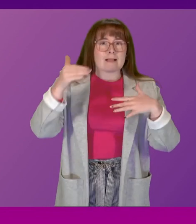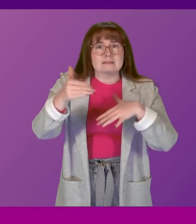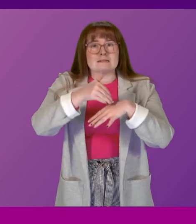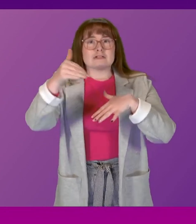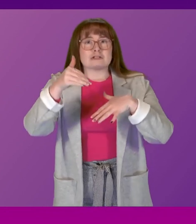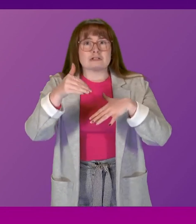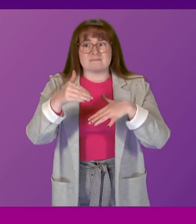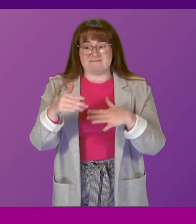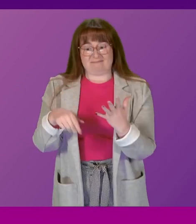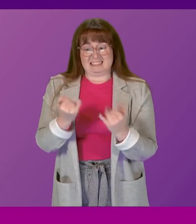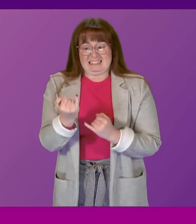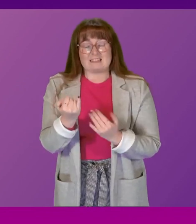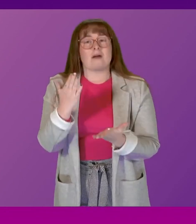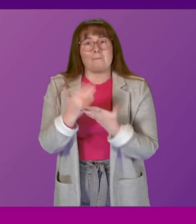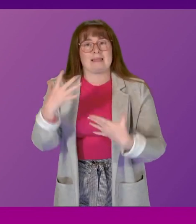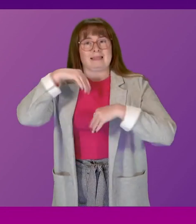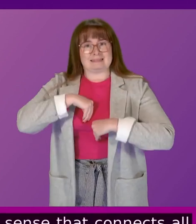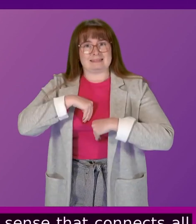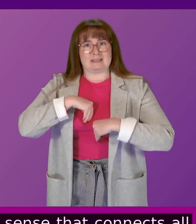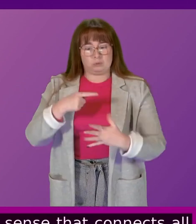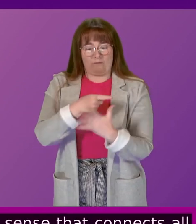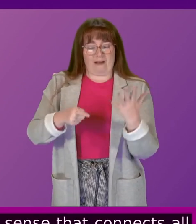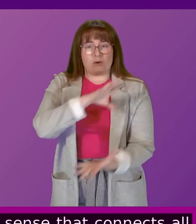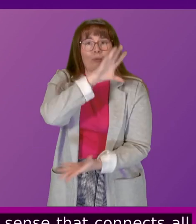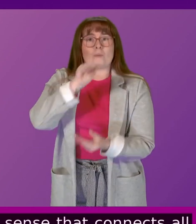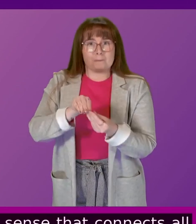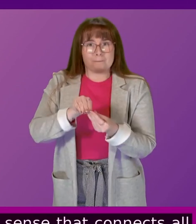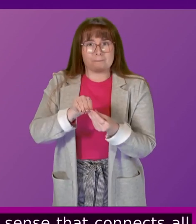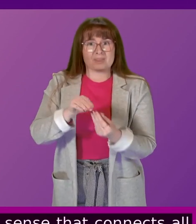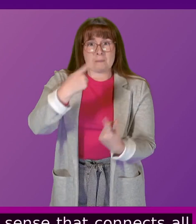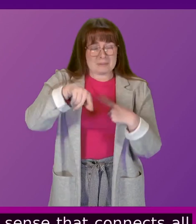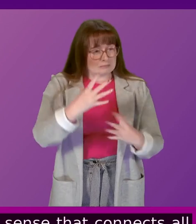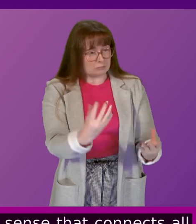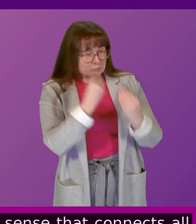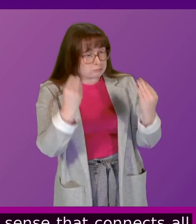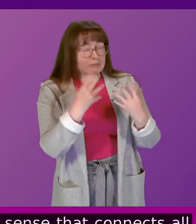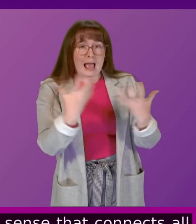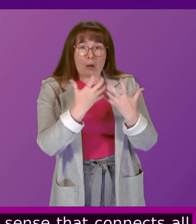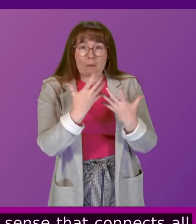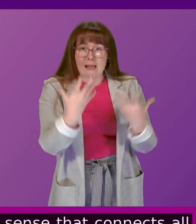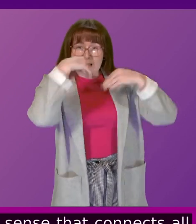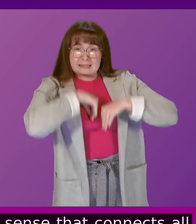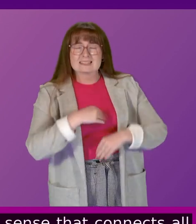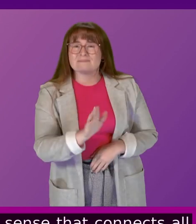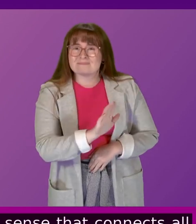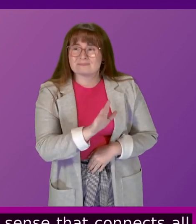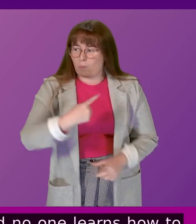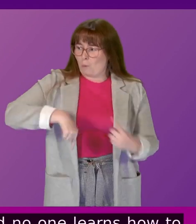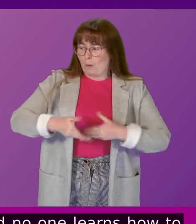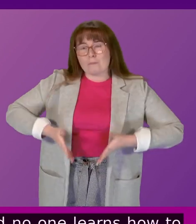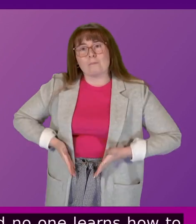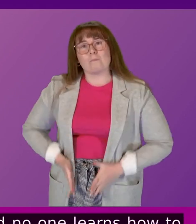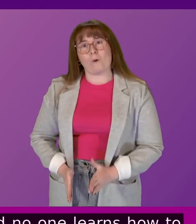connects all of our other senses together. And no one learns how to listen. We're all born with